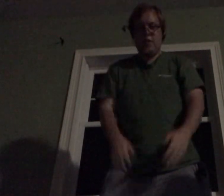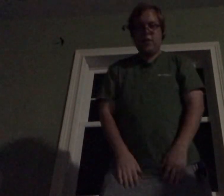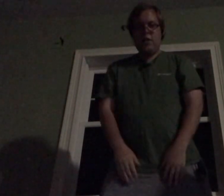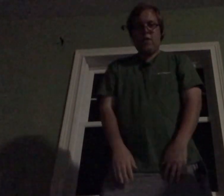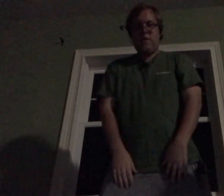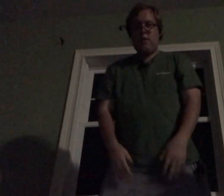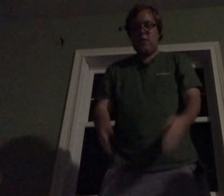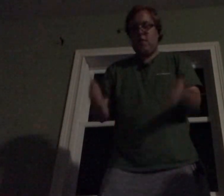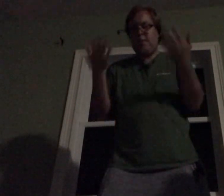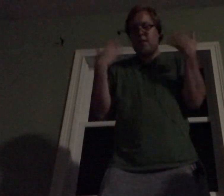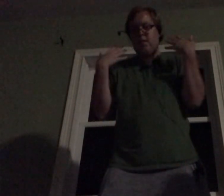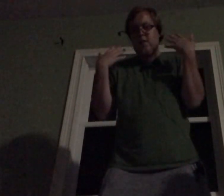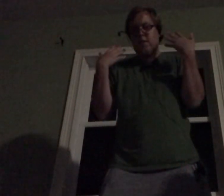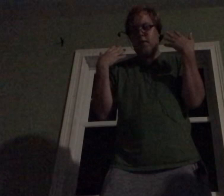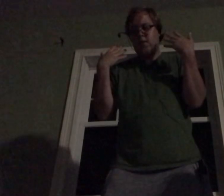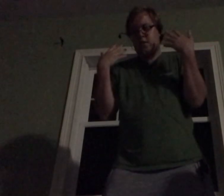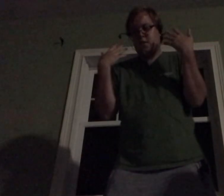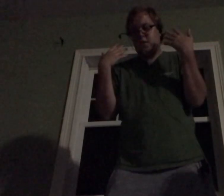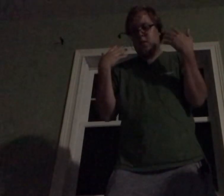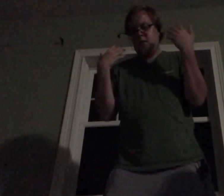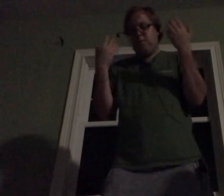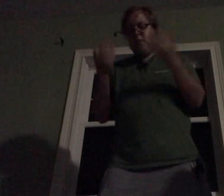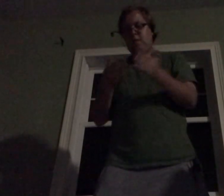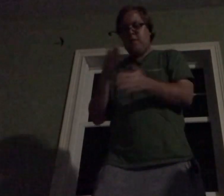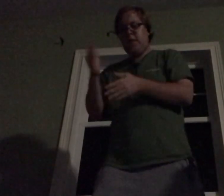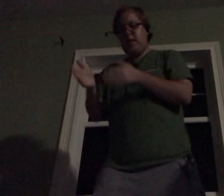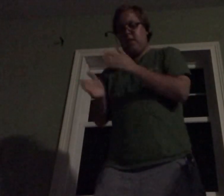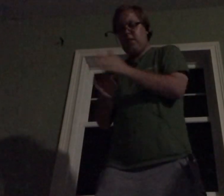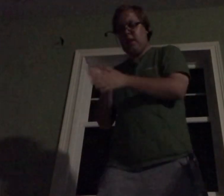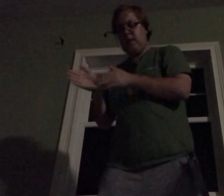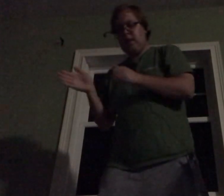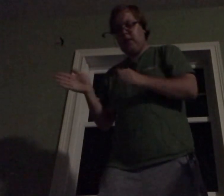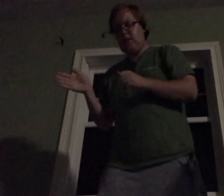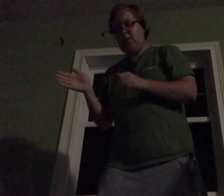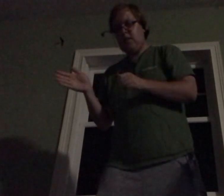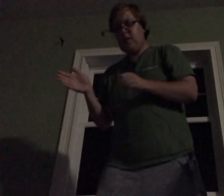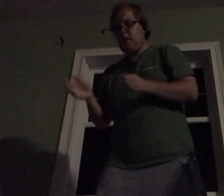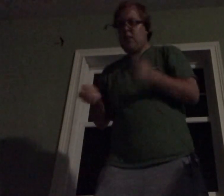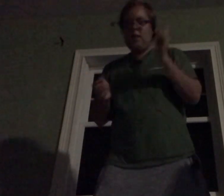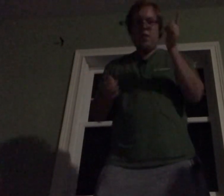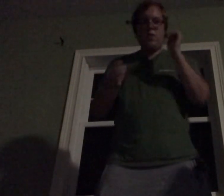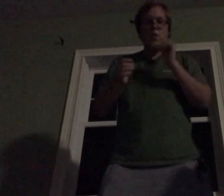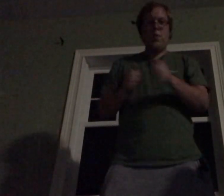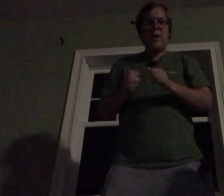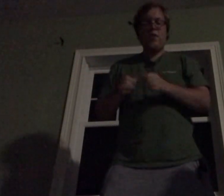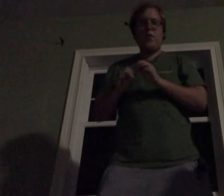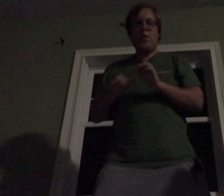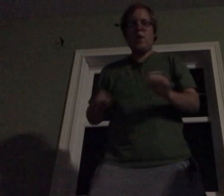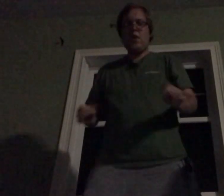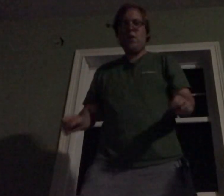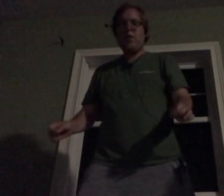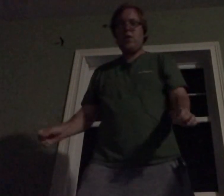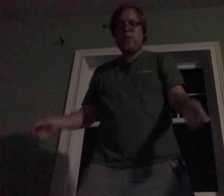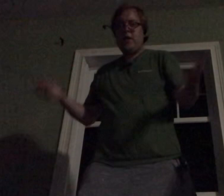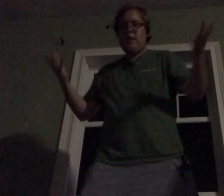Should've kept it to myself. Move in silence. That's the way to go. In the